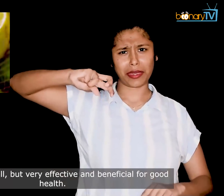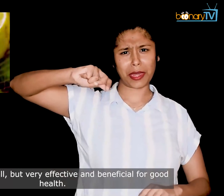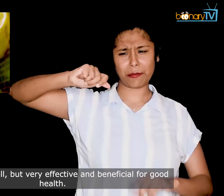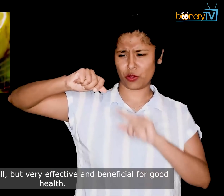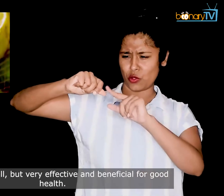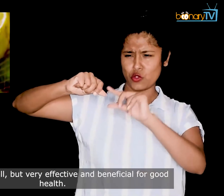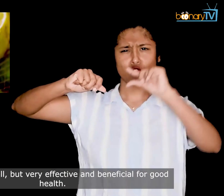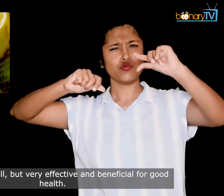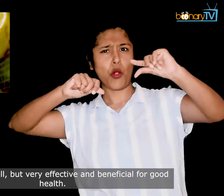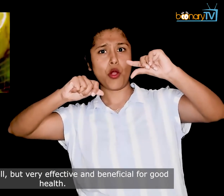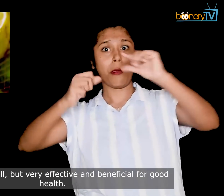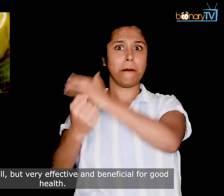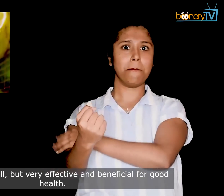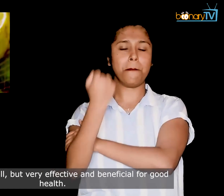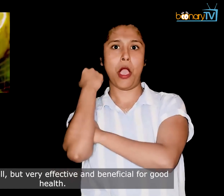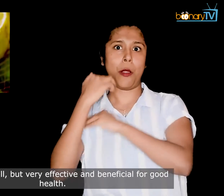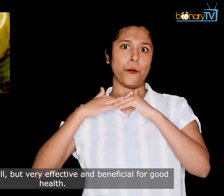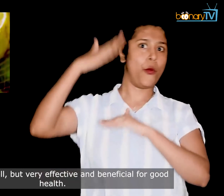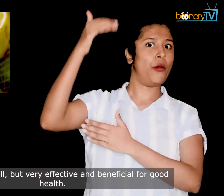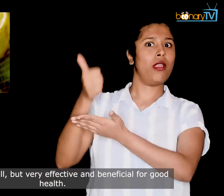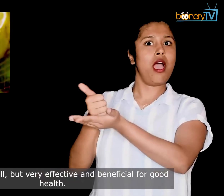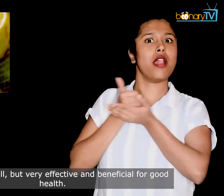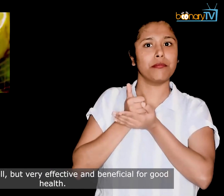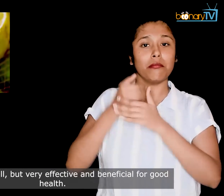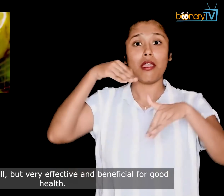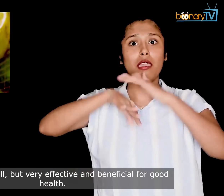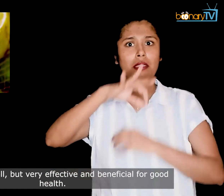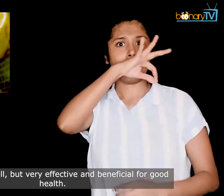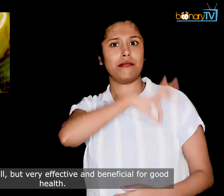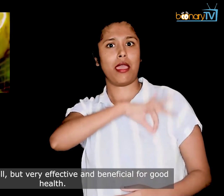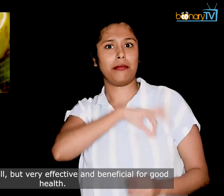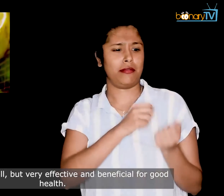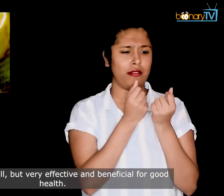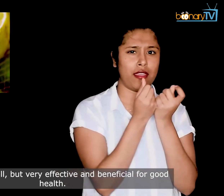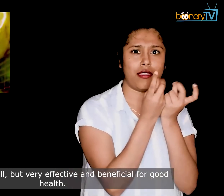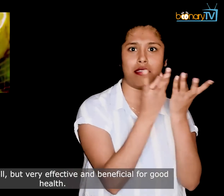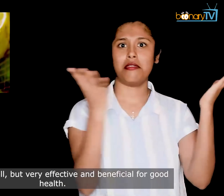Lemons are small but very effective and beneficial for good health.